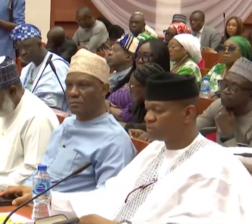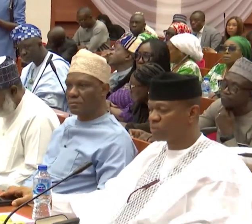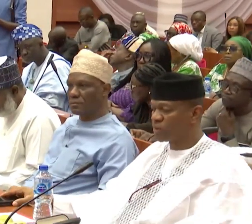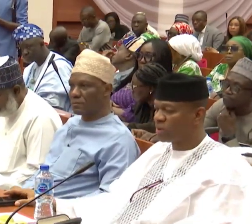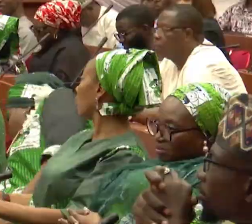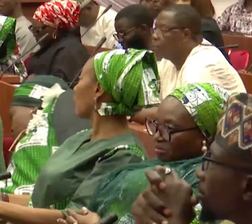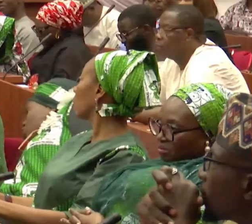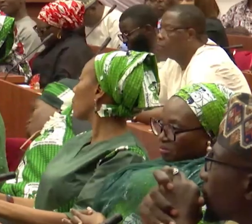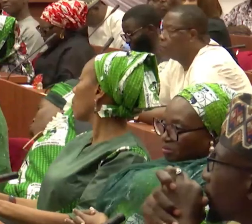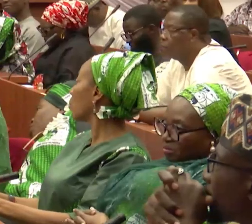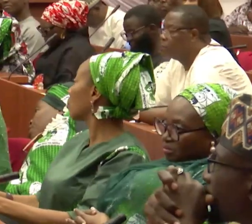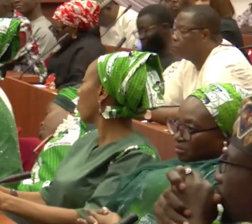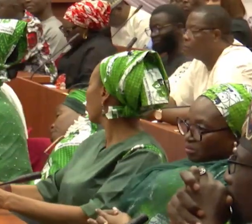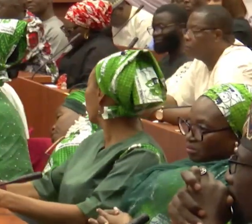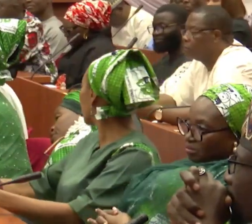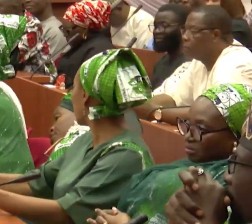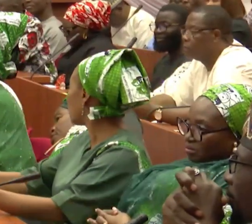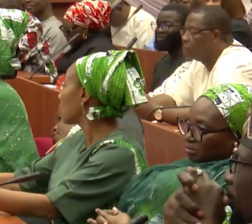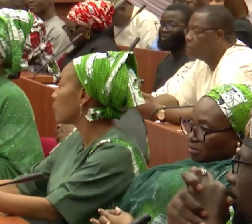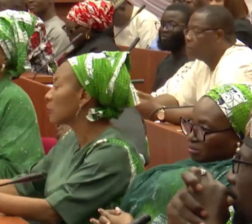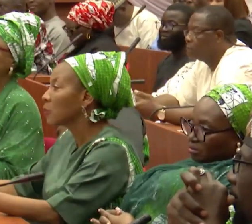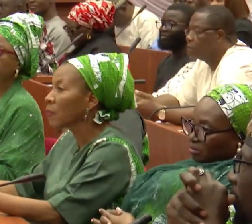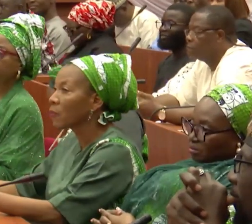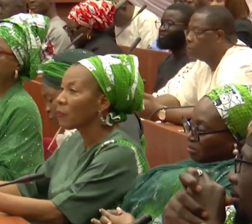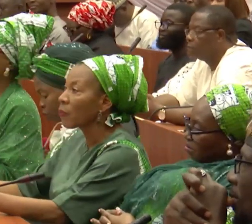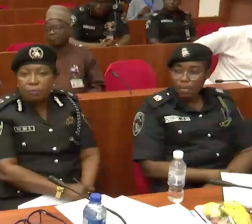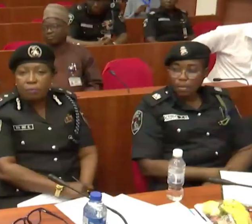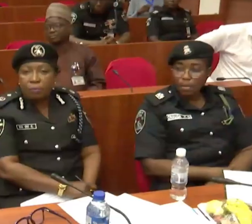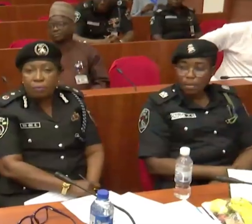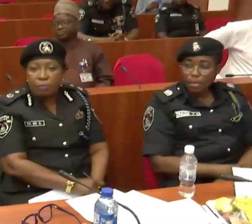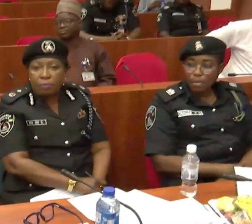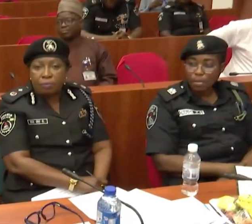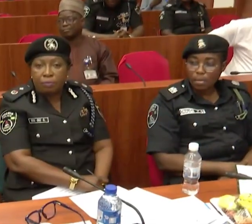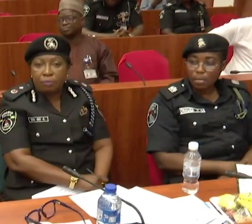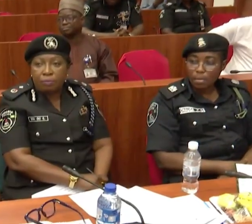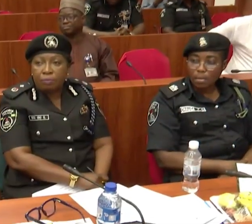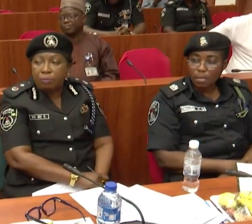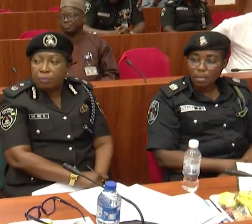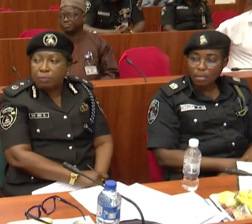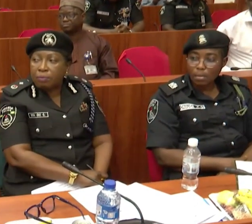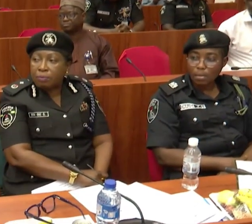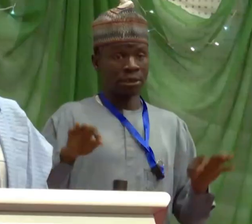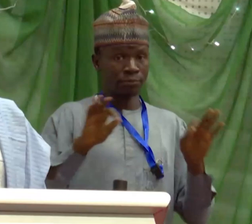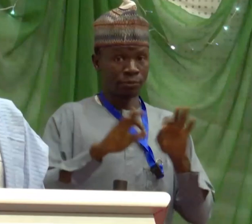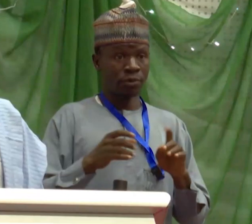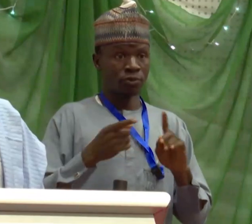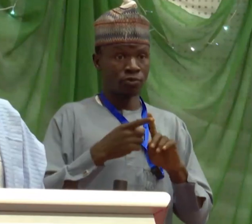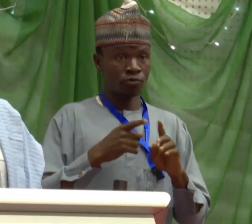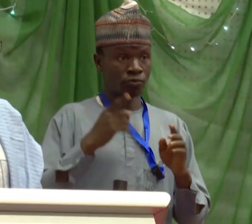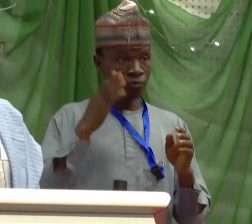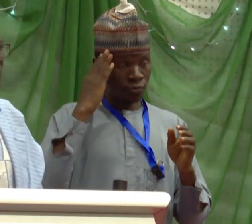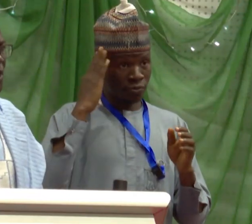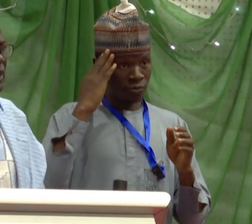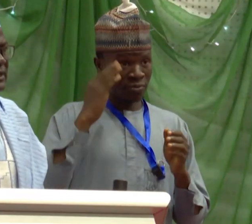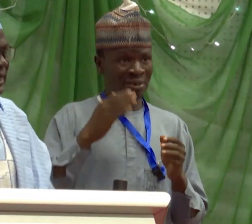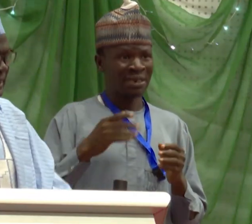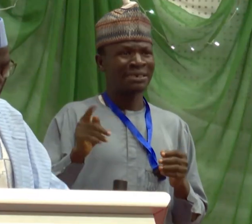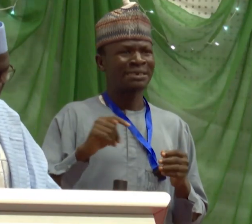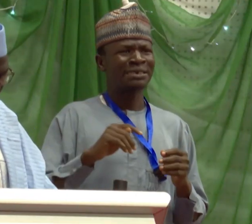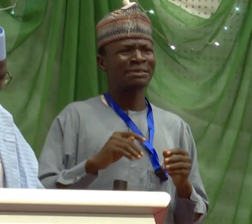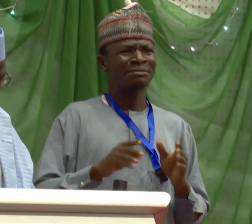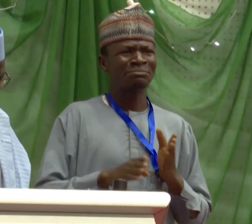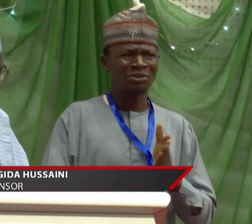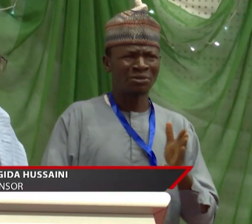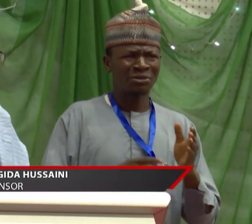the bill that seeks inclusion of domestic servants in the national minimum wage. The majority of the workers under